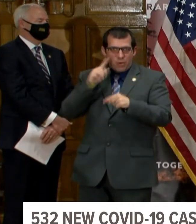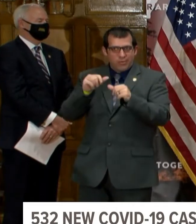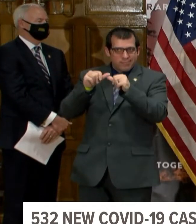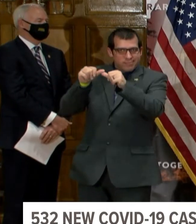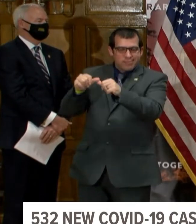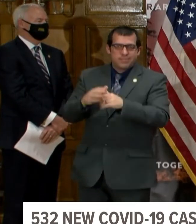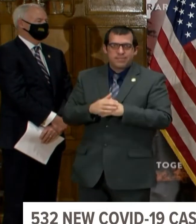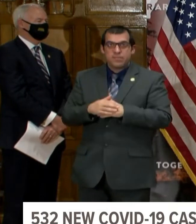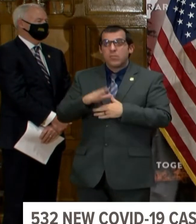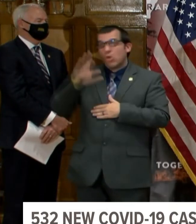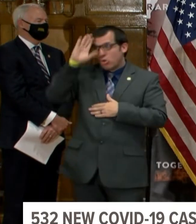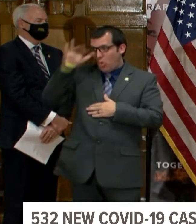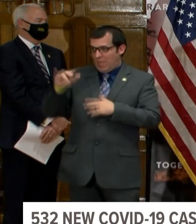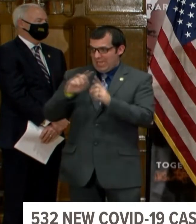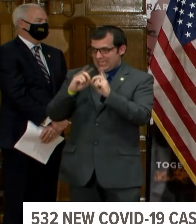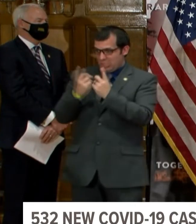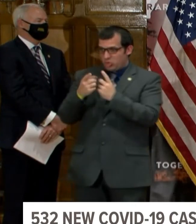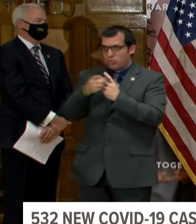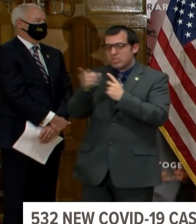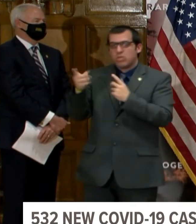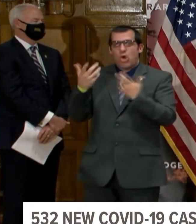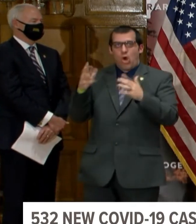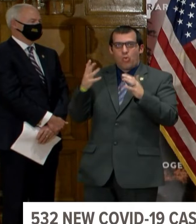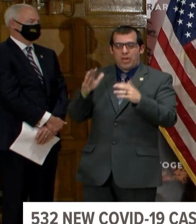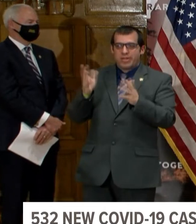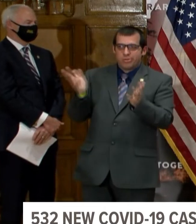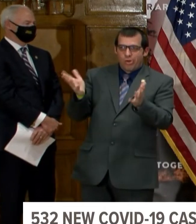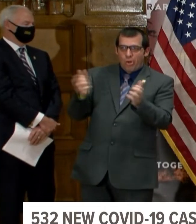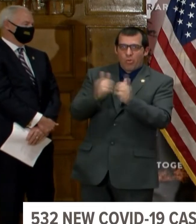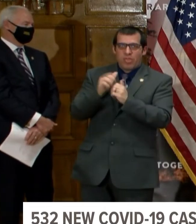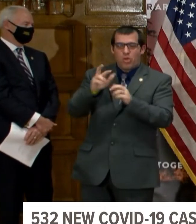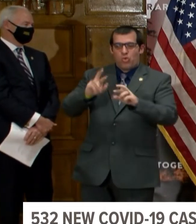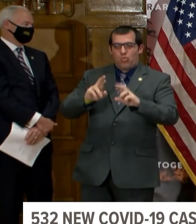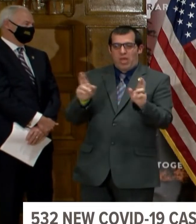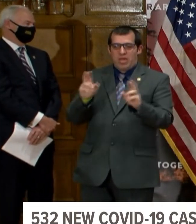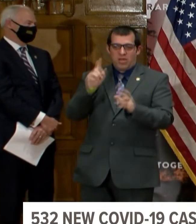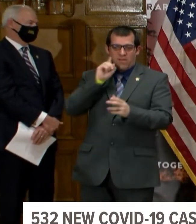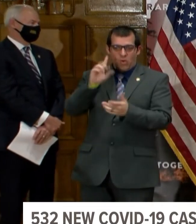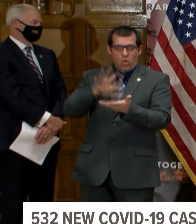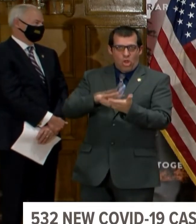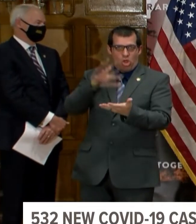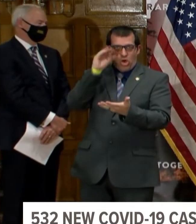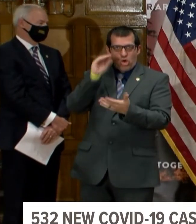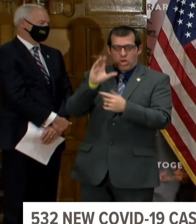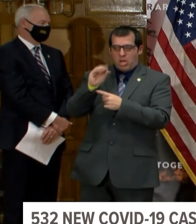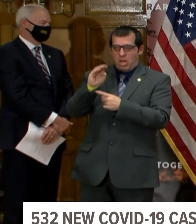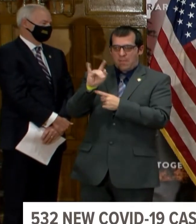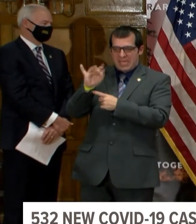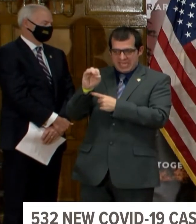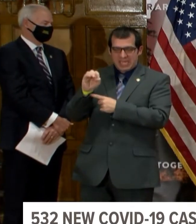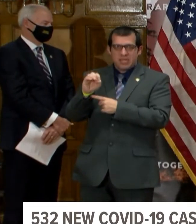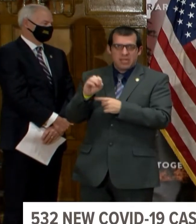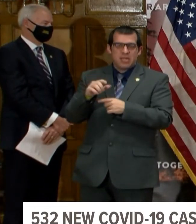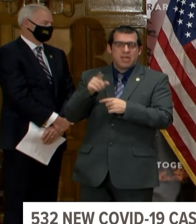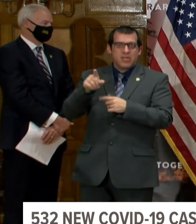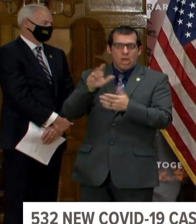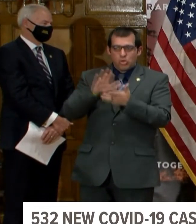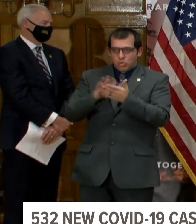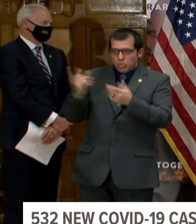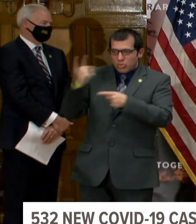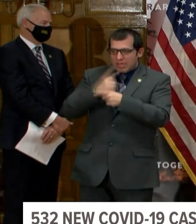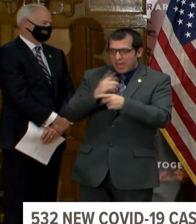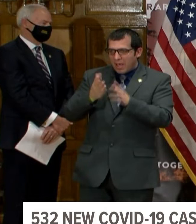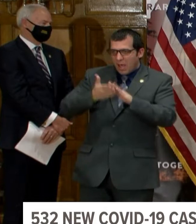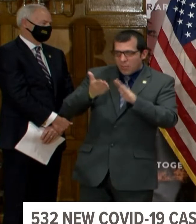that districts are also engaging their Ready for Learning committees and reconsidering some of their school day operations and looking